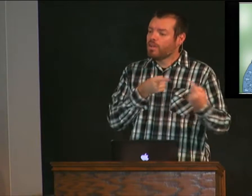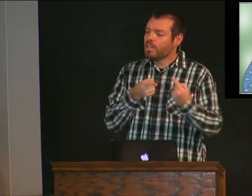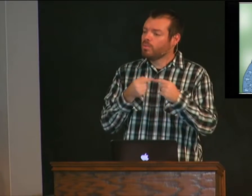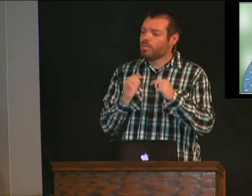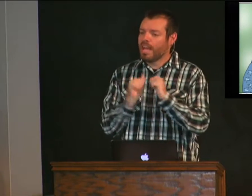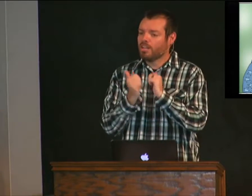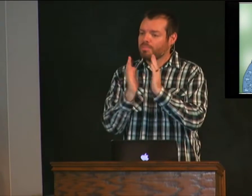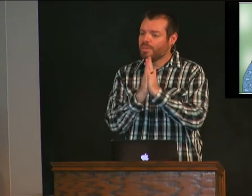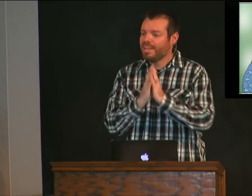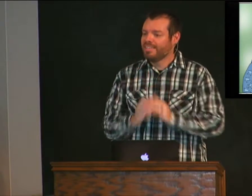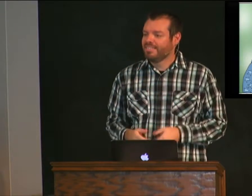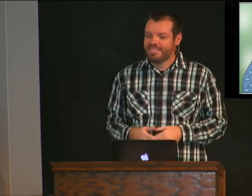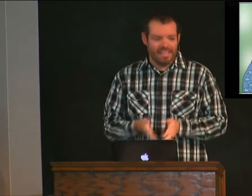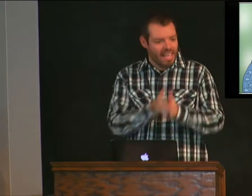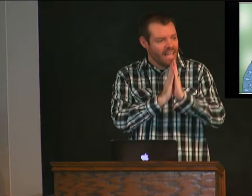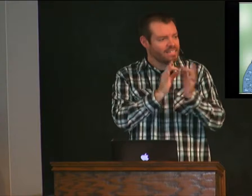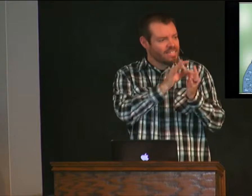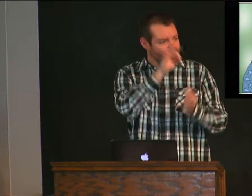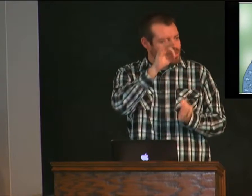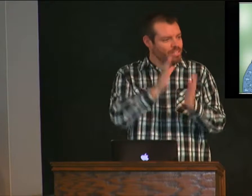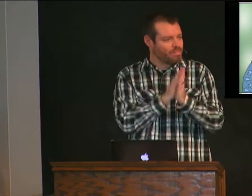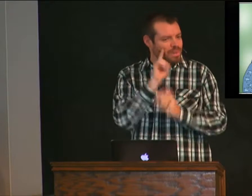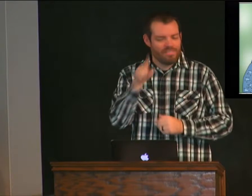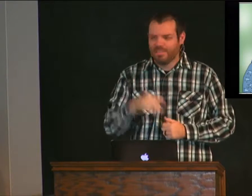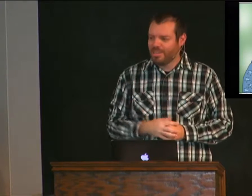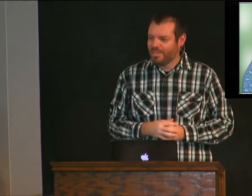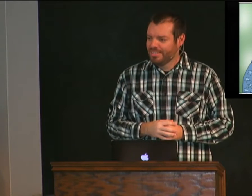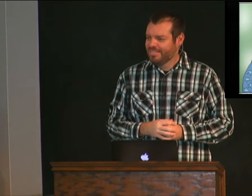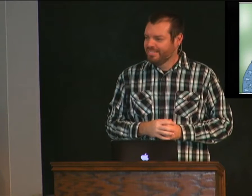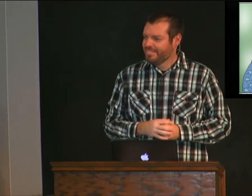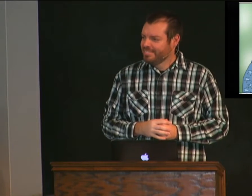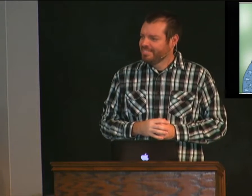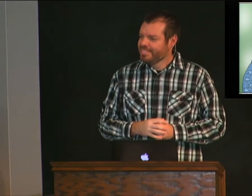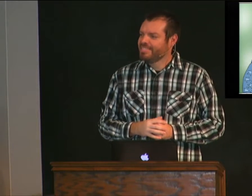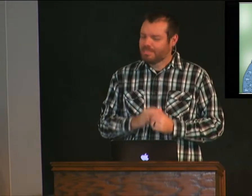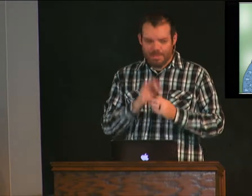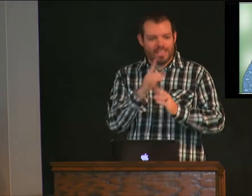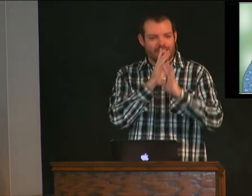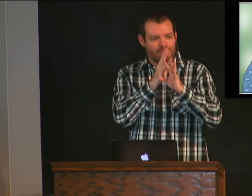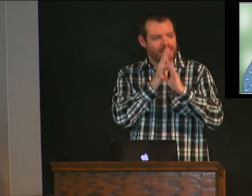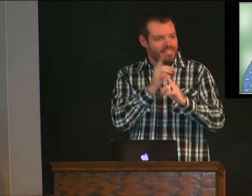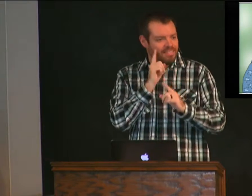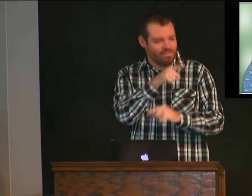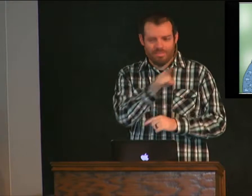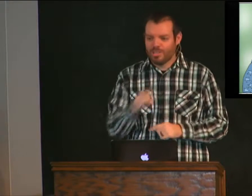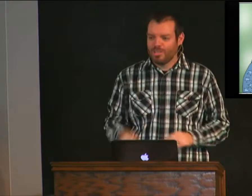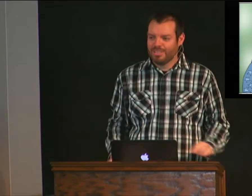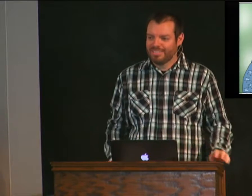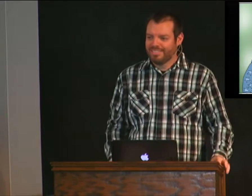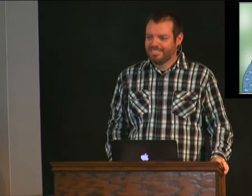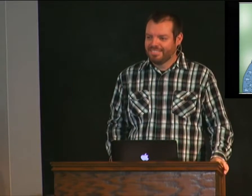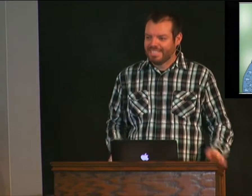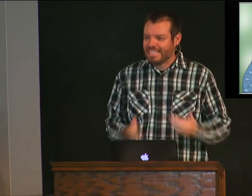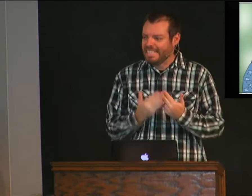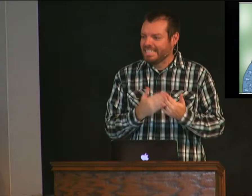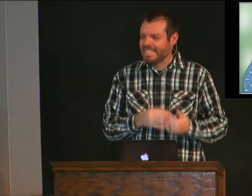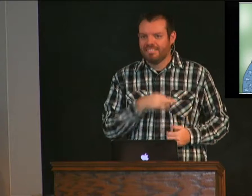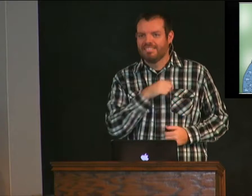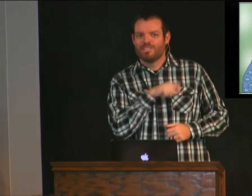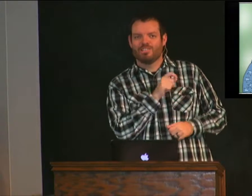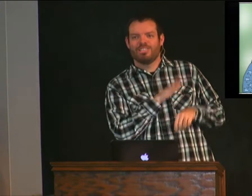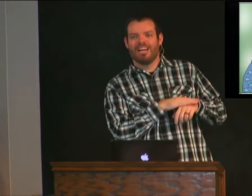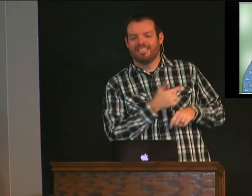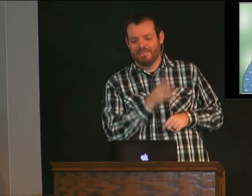If you're struggling with how to pray, ask the Spirit to pray for you. The Spirit can speak to you.